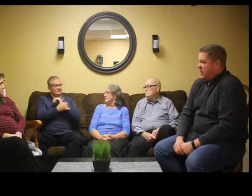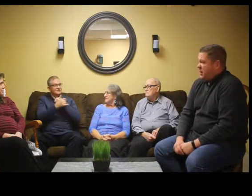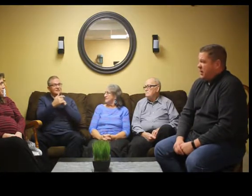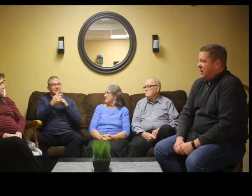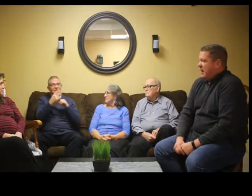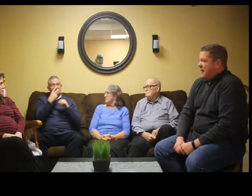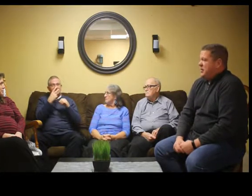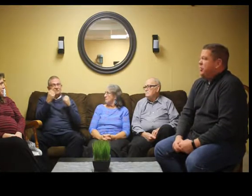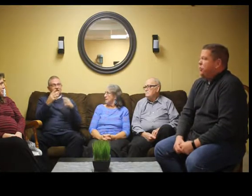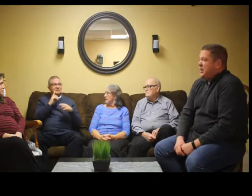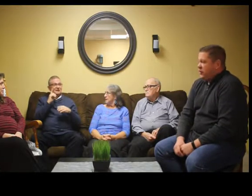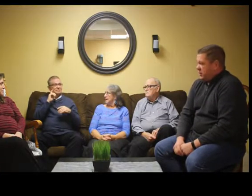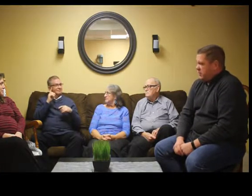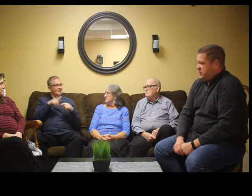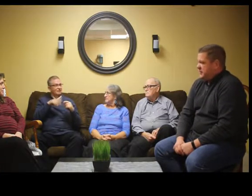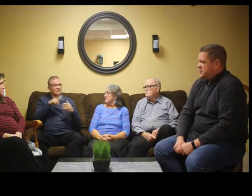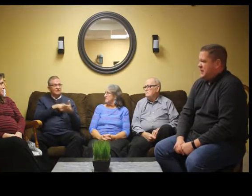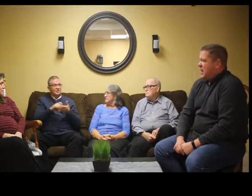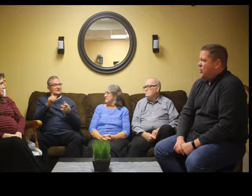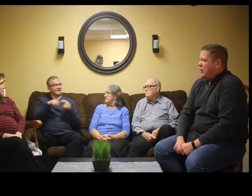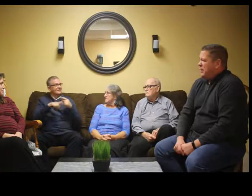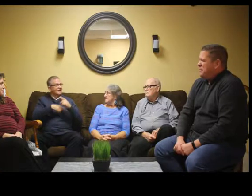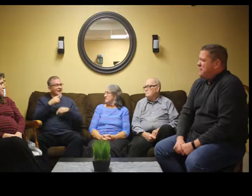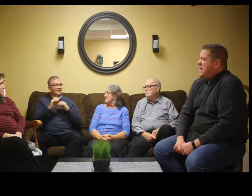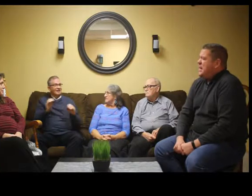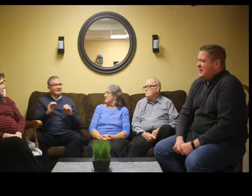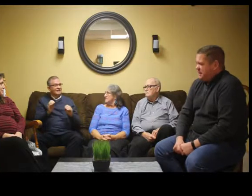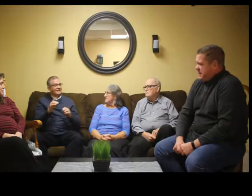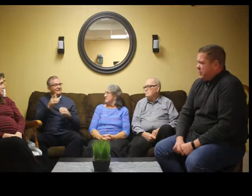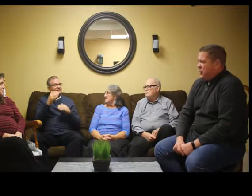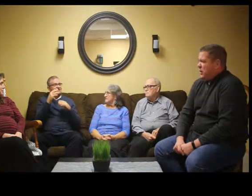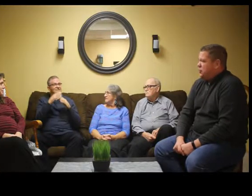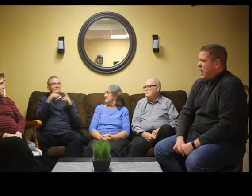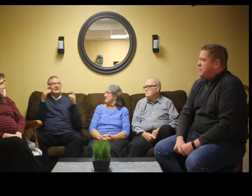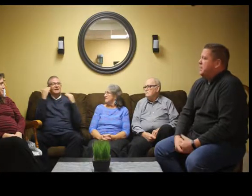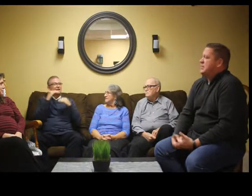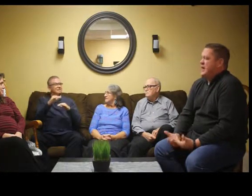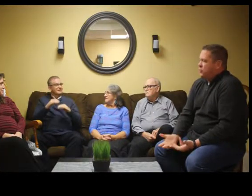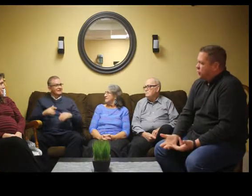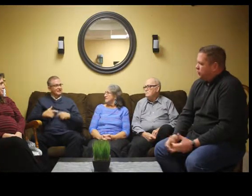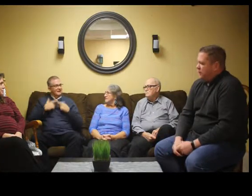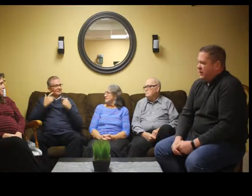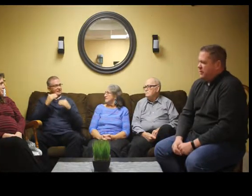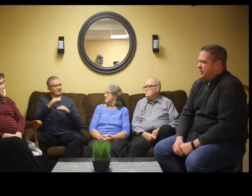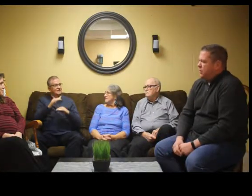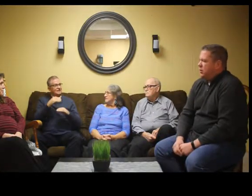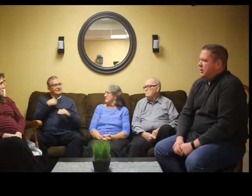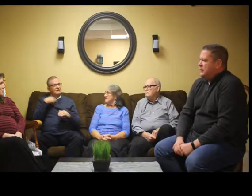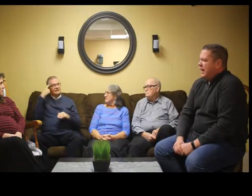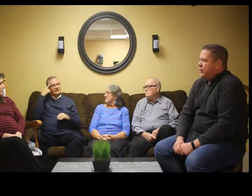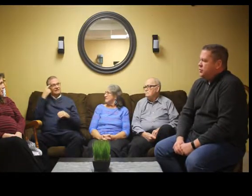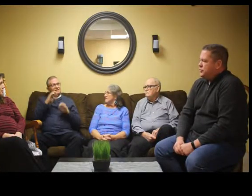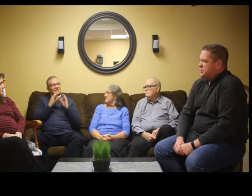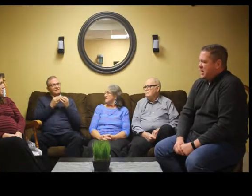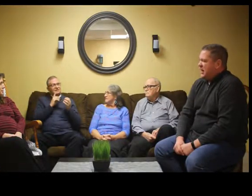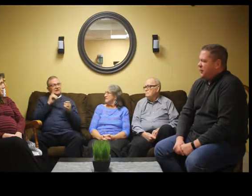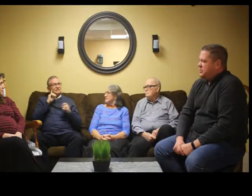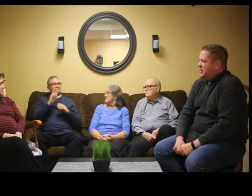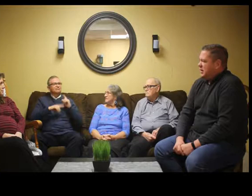America, I've been in three different countries and seen how many deaf people can't read, write because they have no fundamental language, which is sign language. And I